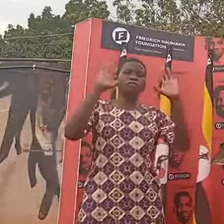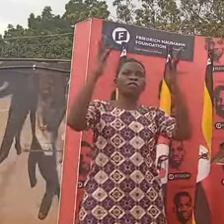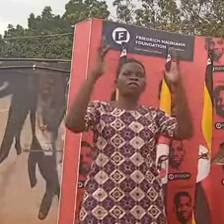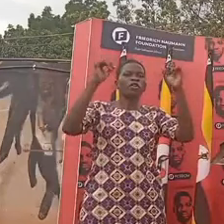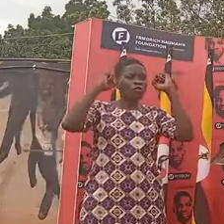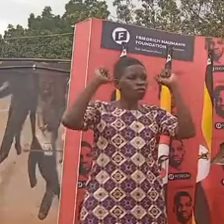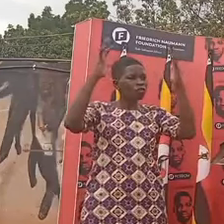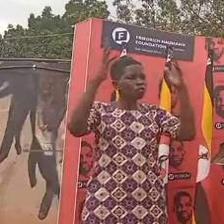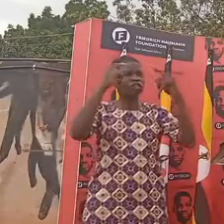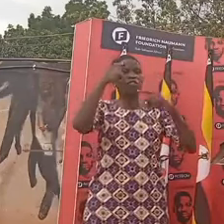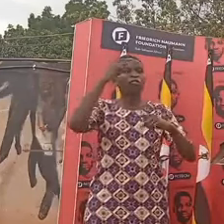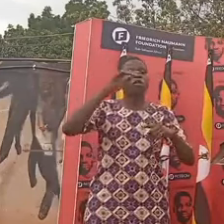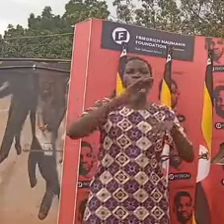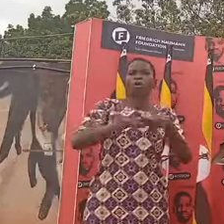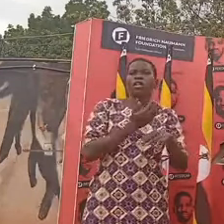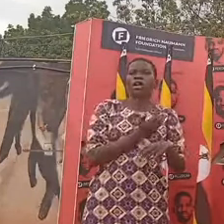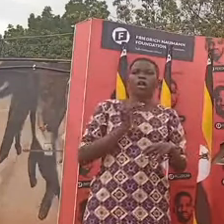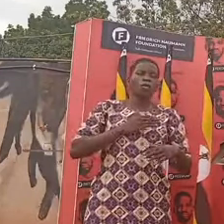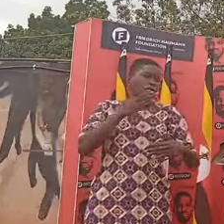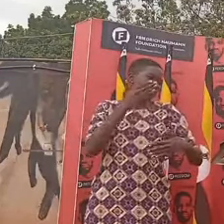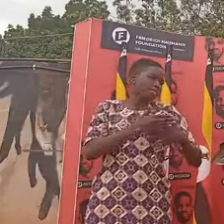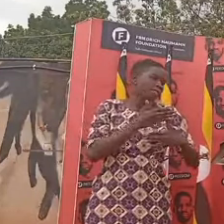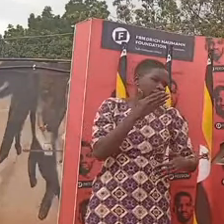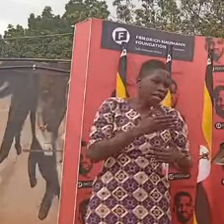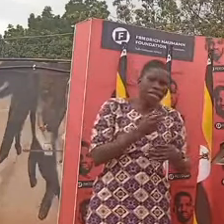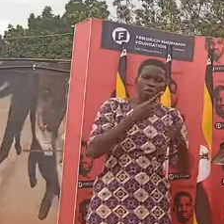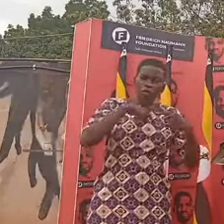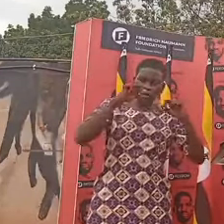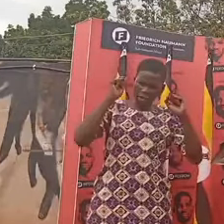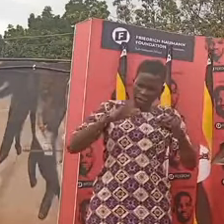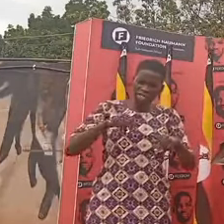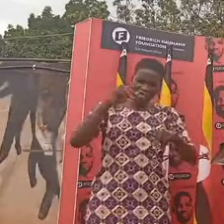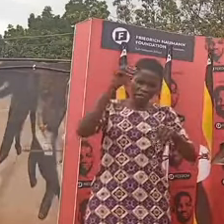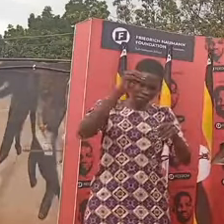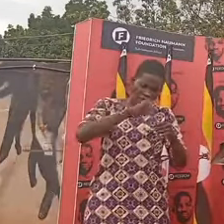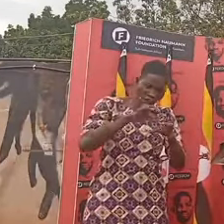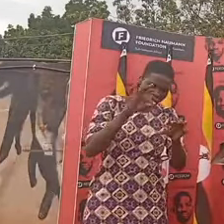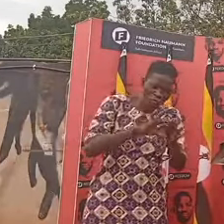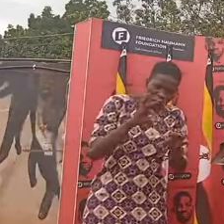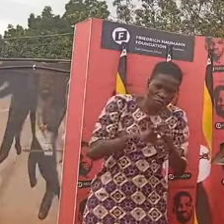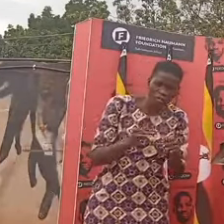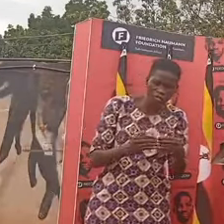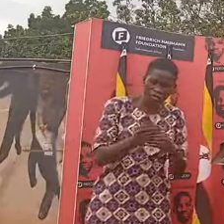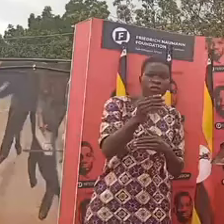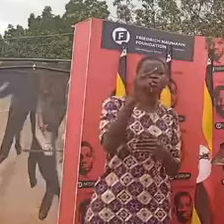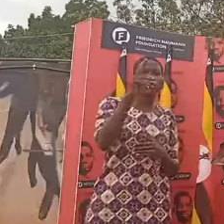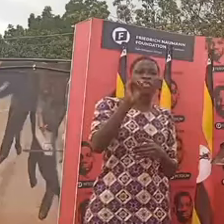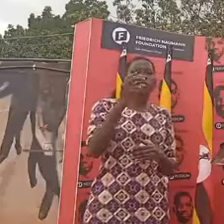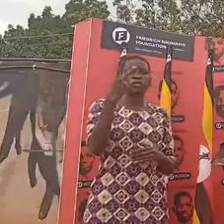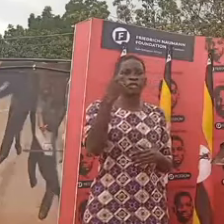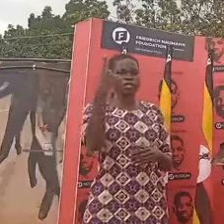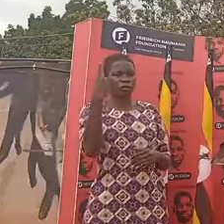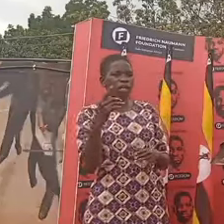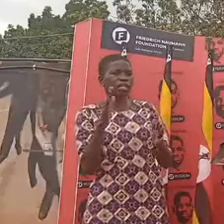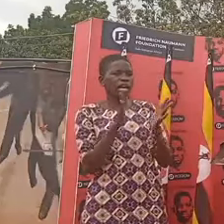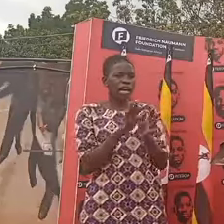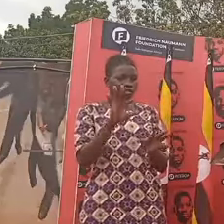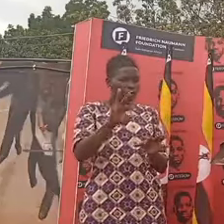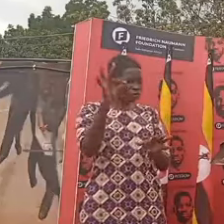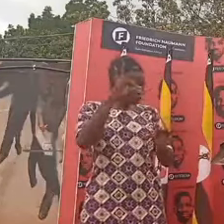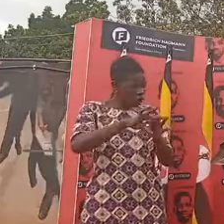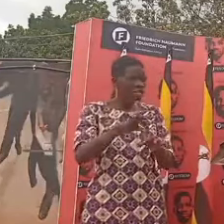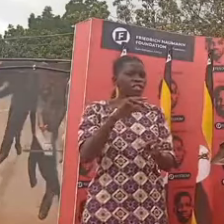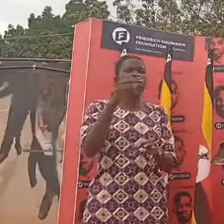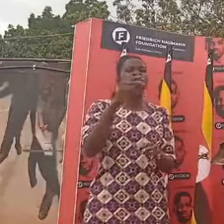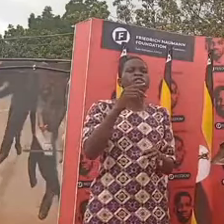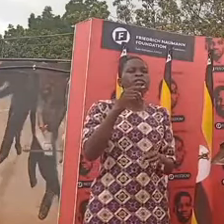mu 2021 nga ffenna tweyigire mu kulonda 2021 tuere nga tulonda kyakula kisenta nga pulezidenti waffe ate